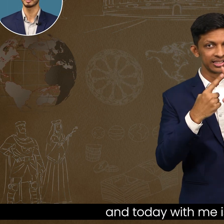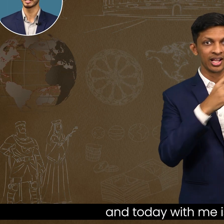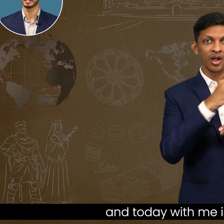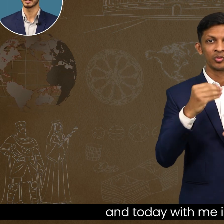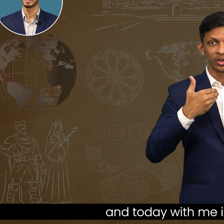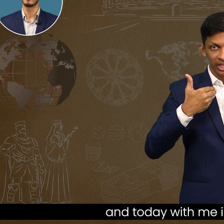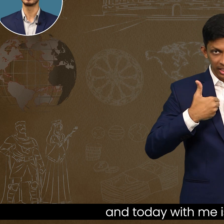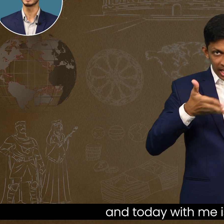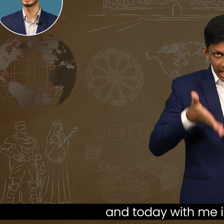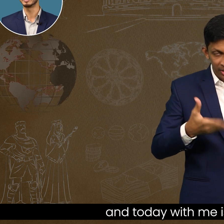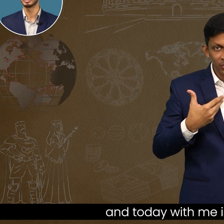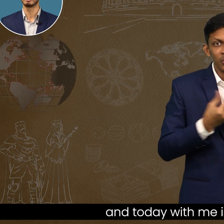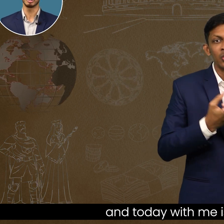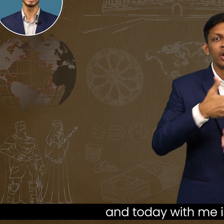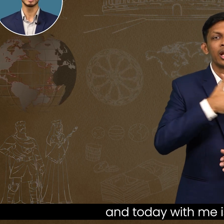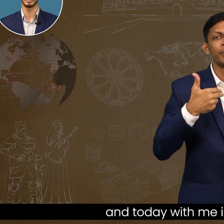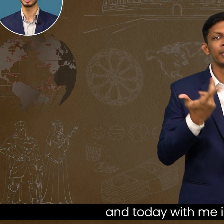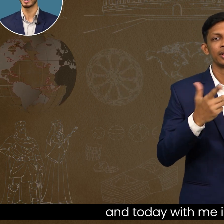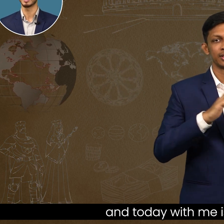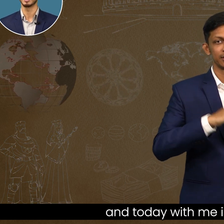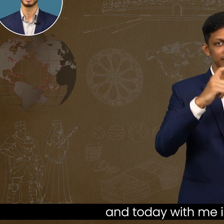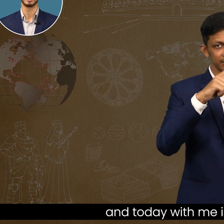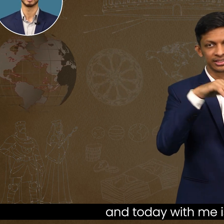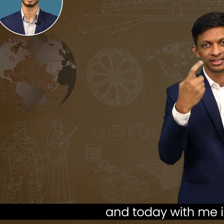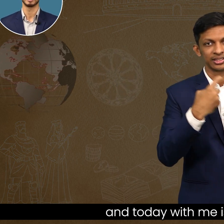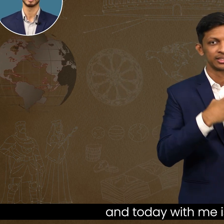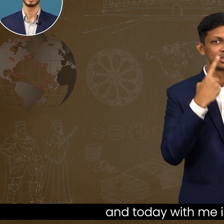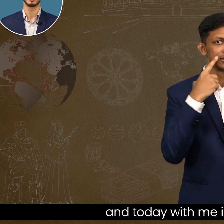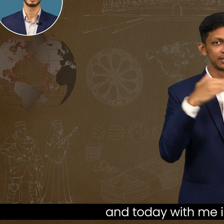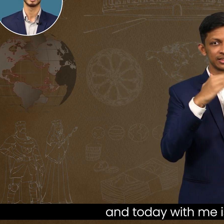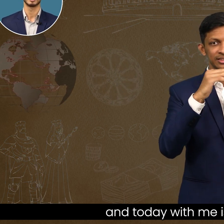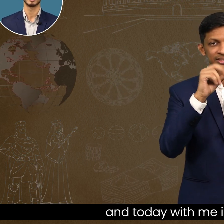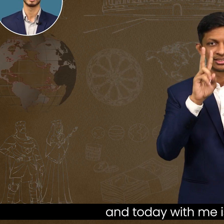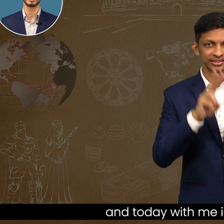and today with me is Mohammad Rizwan.